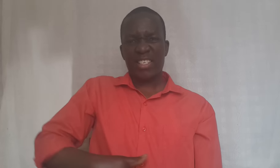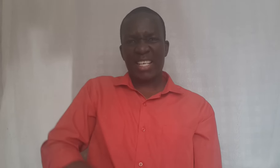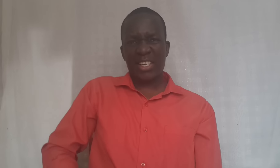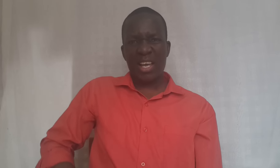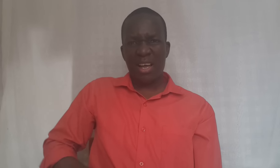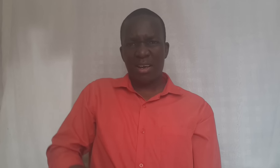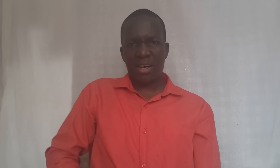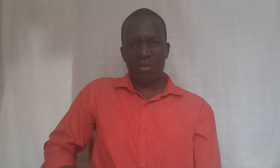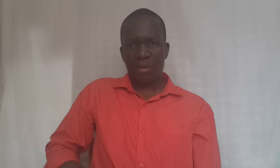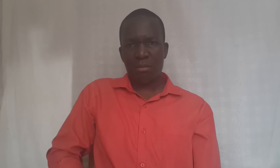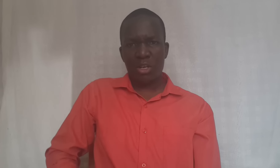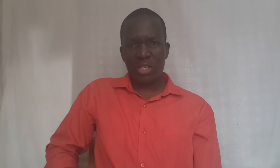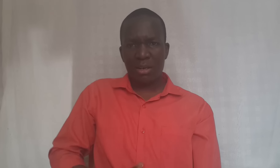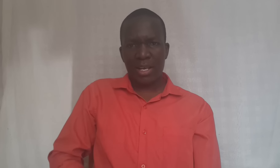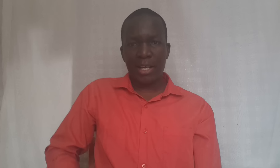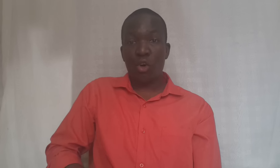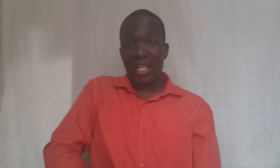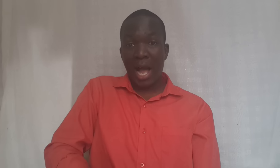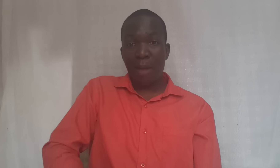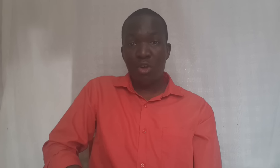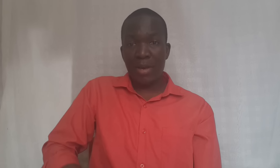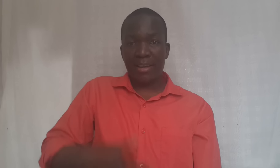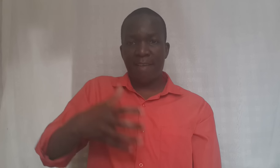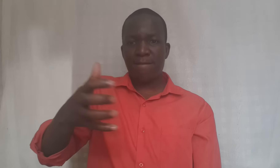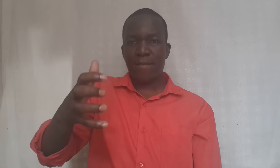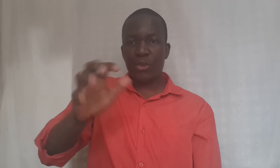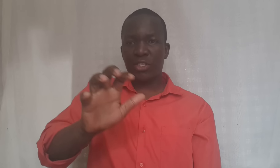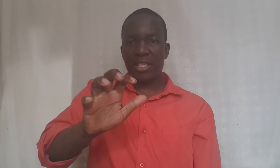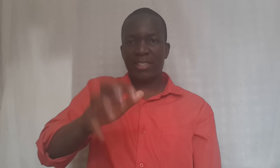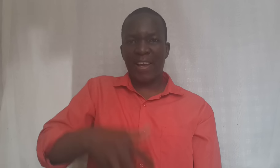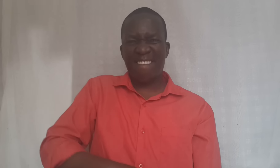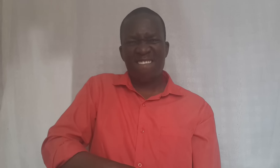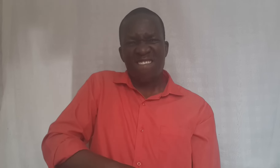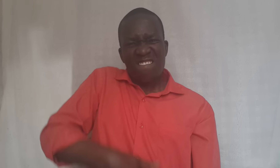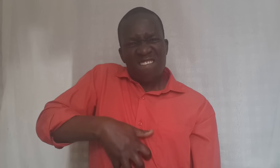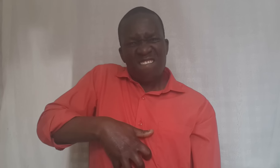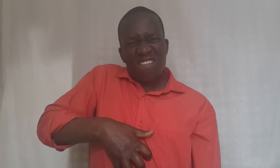Just here below the on the abdomen, using this sign.